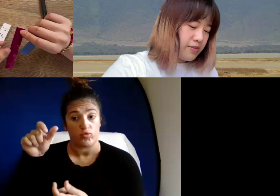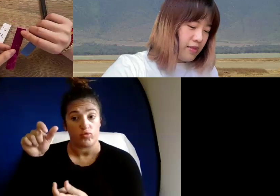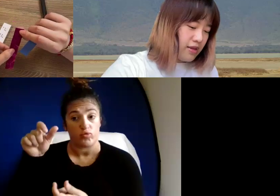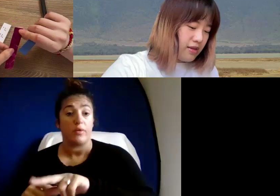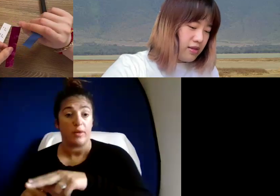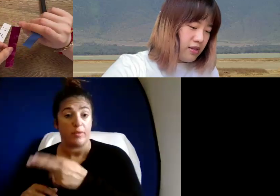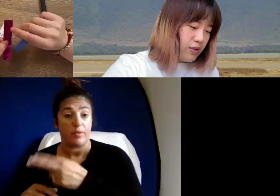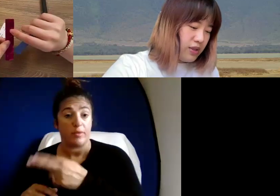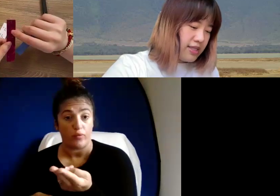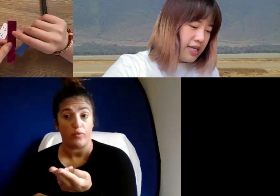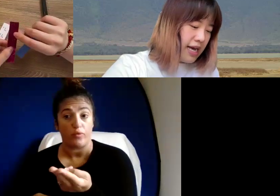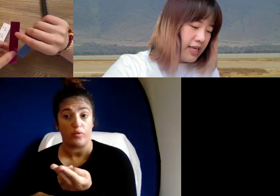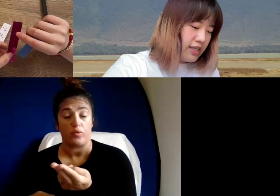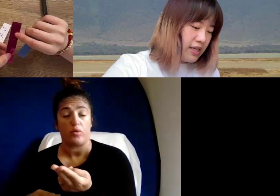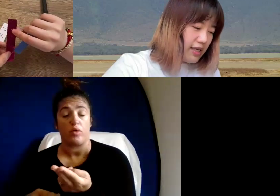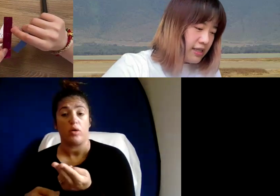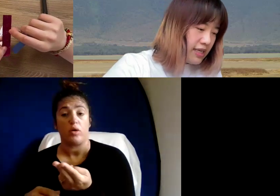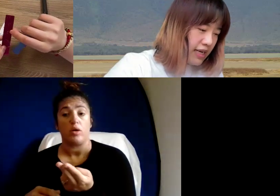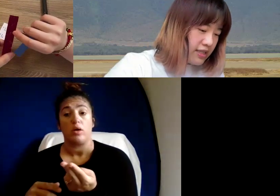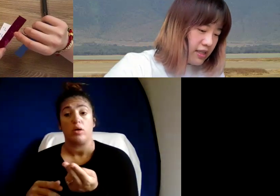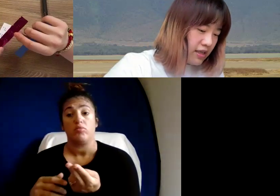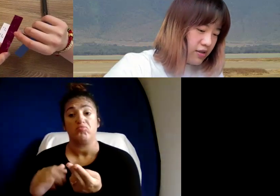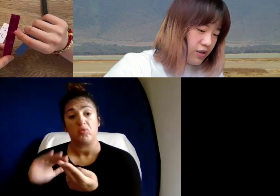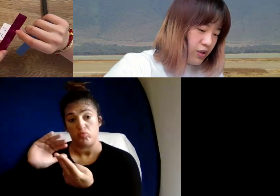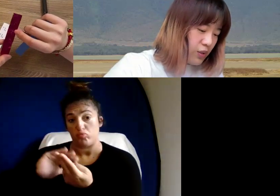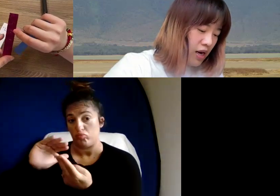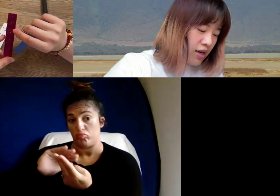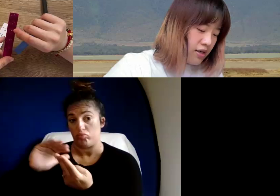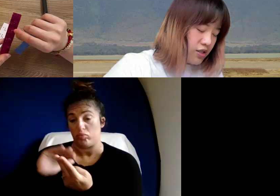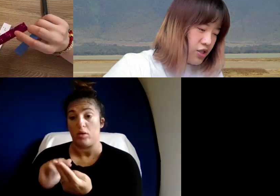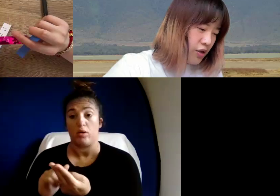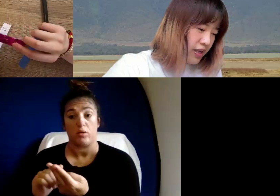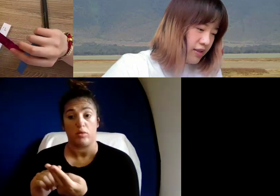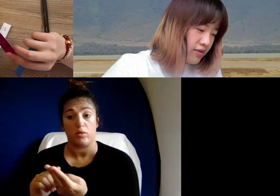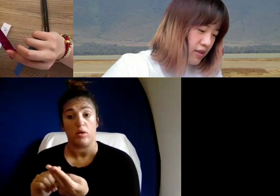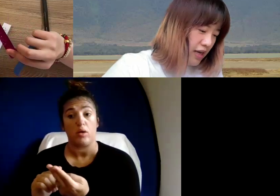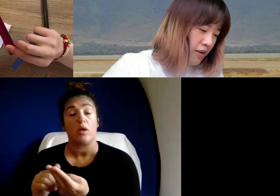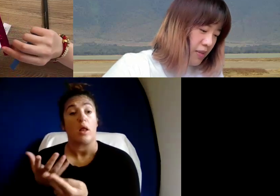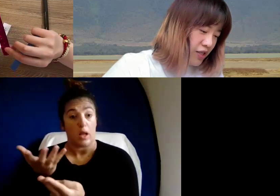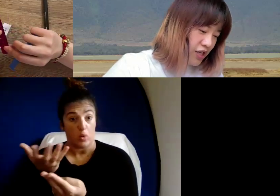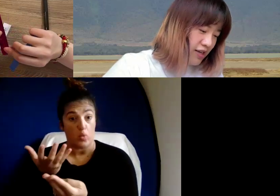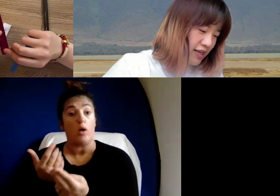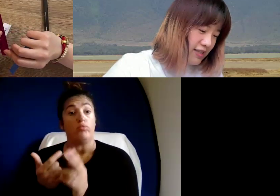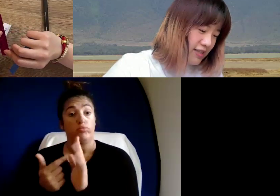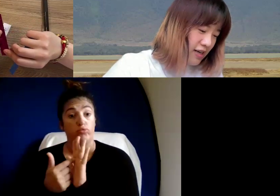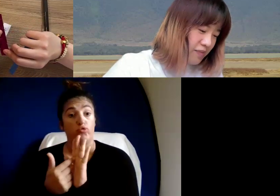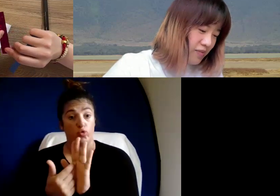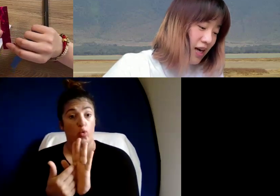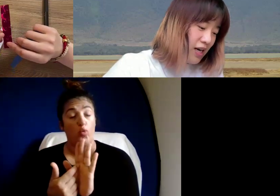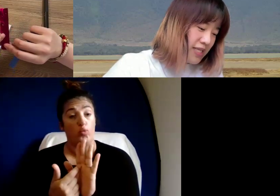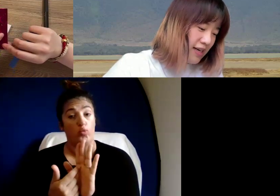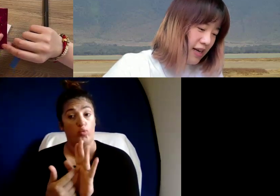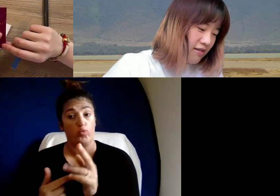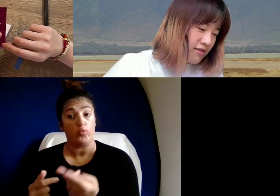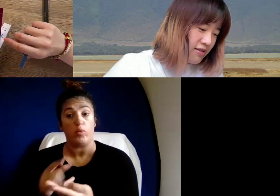over to the side that you are showing, and make sure it's